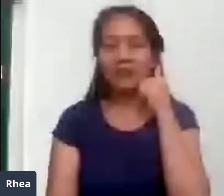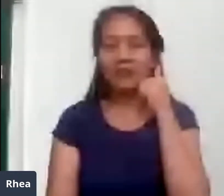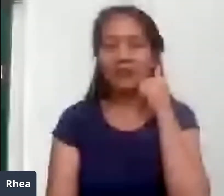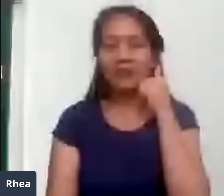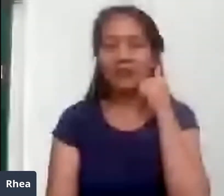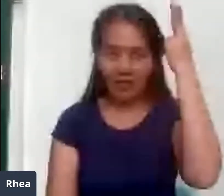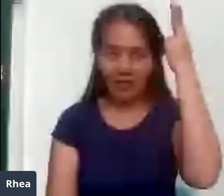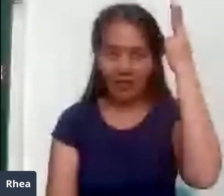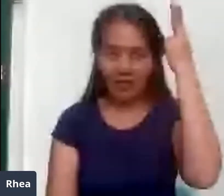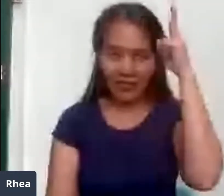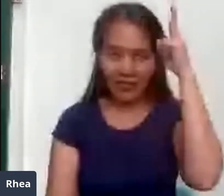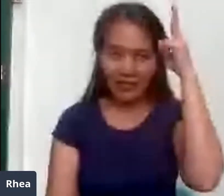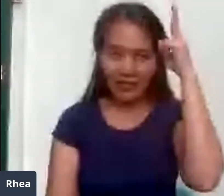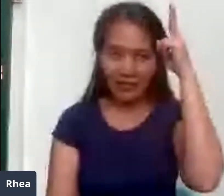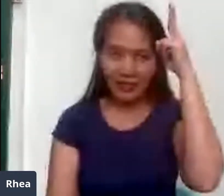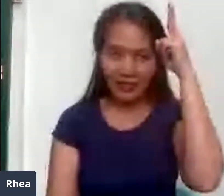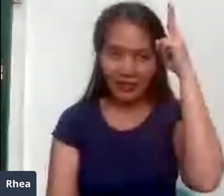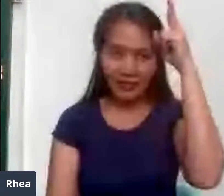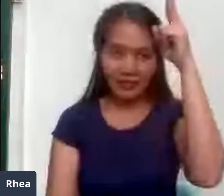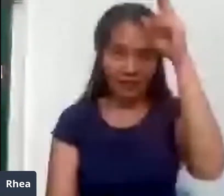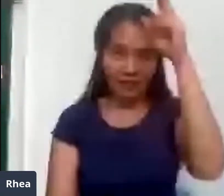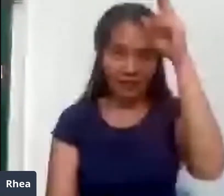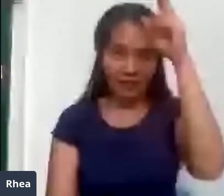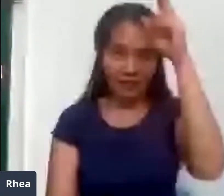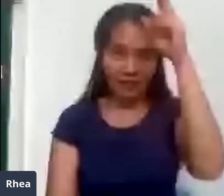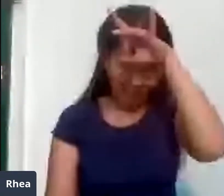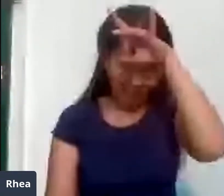aunt, uncle,